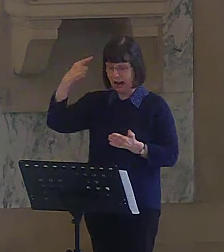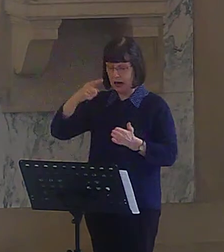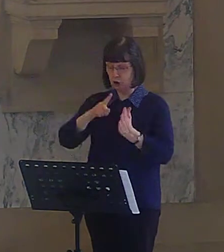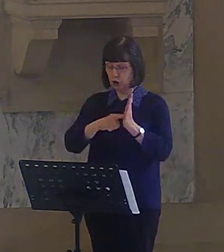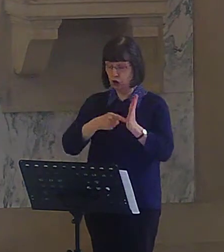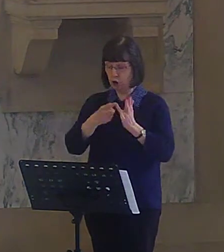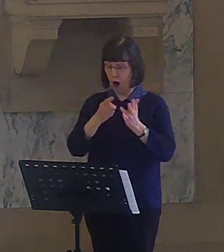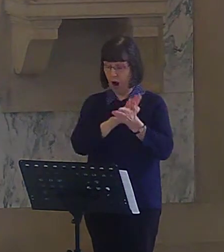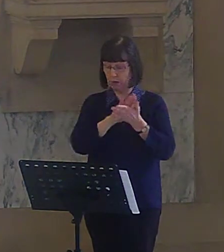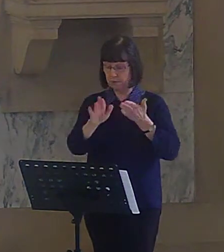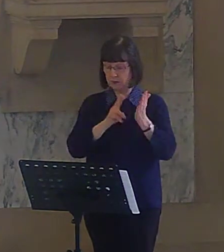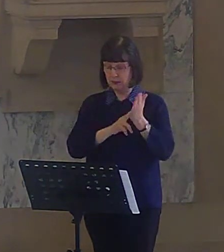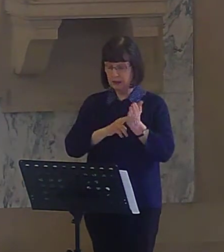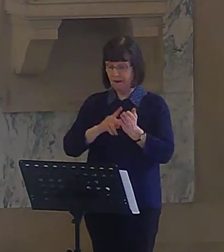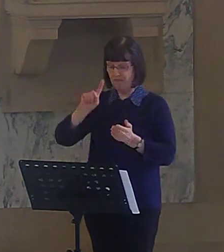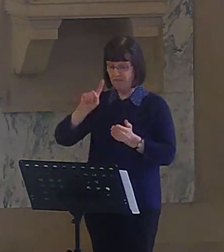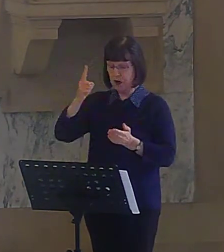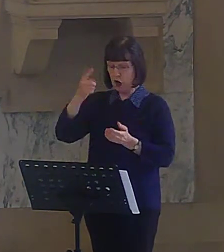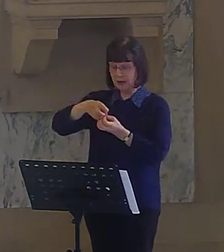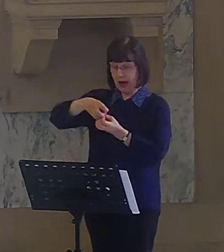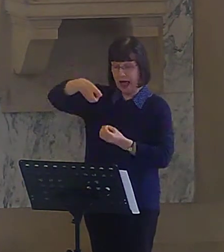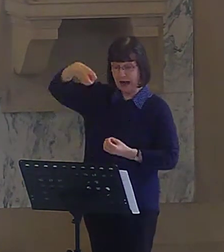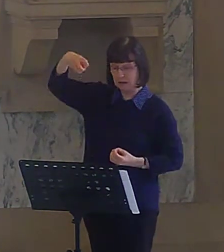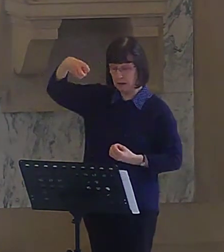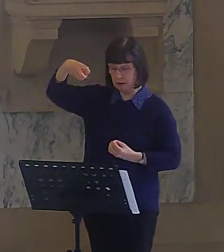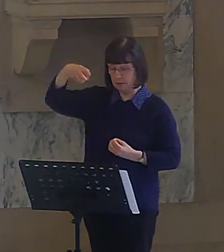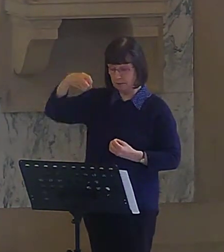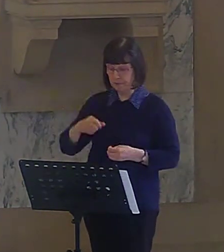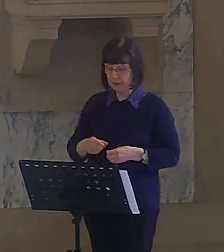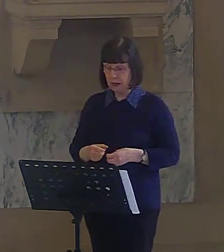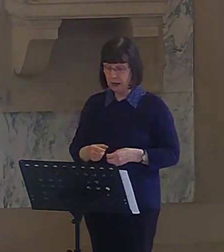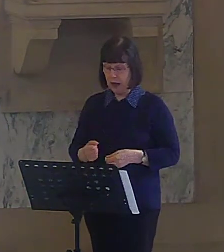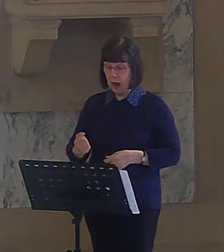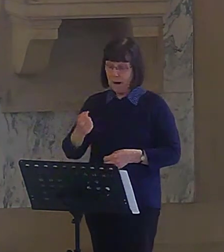A reading from St. John's first letter.